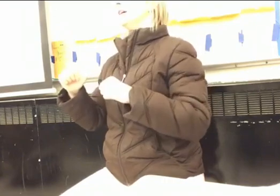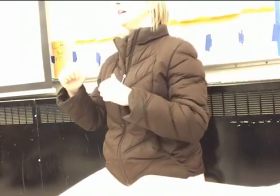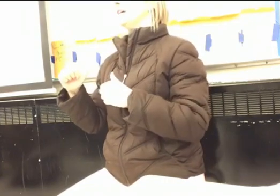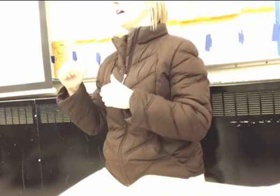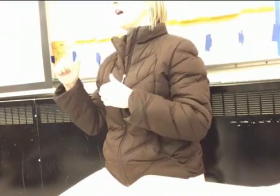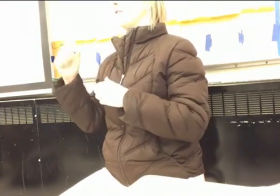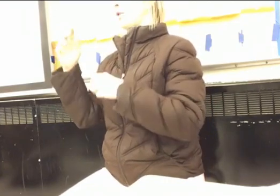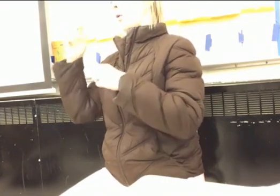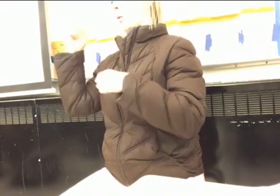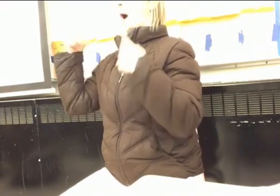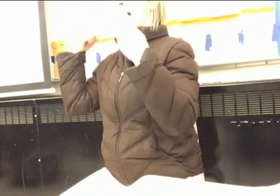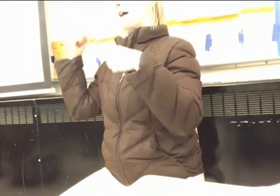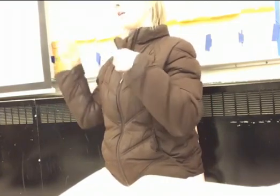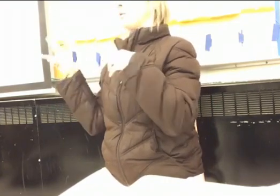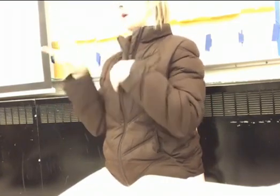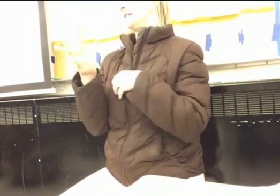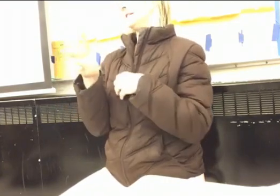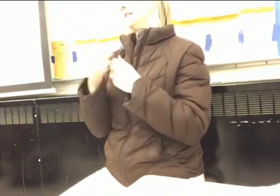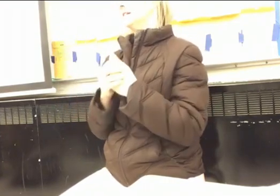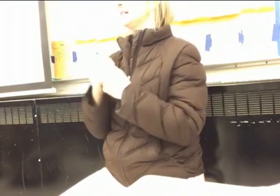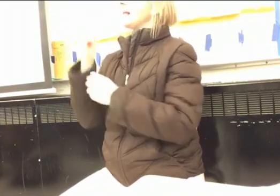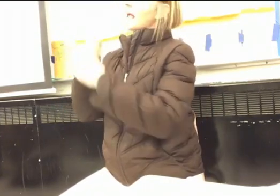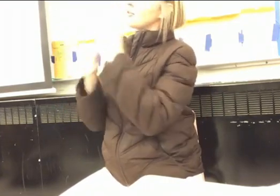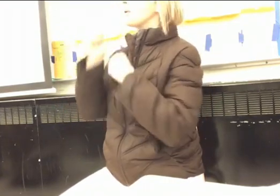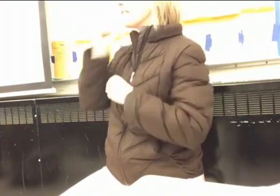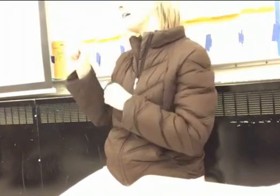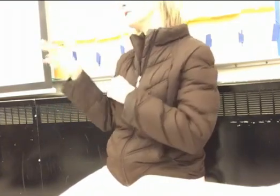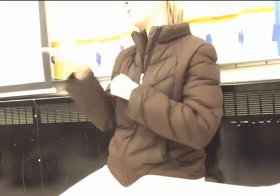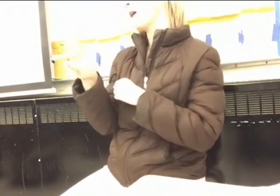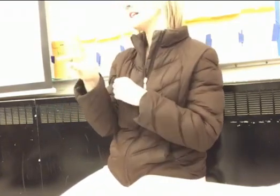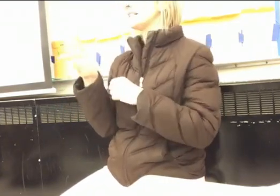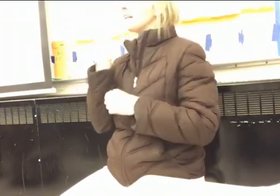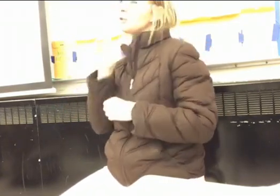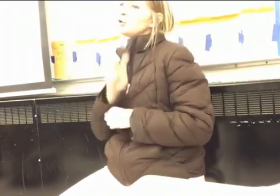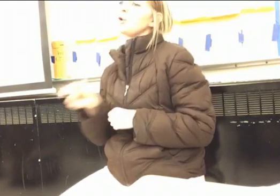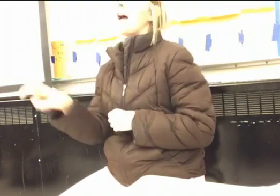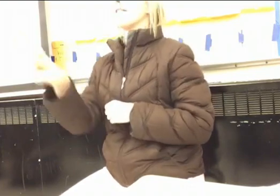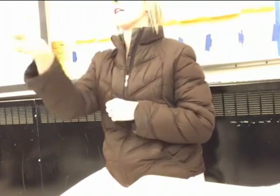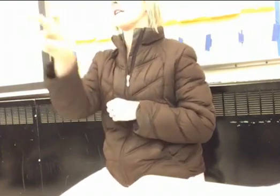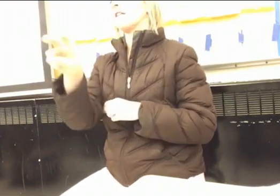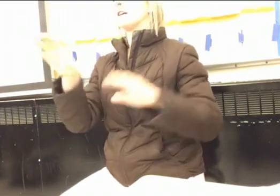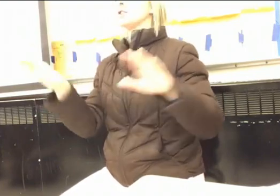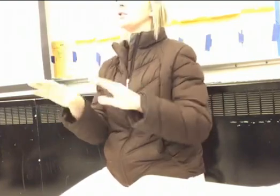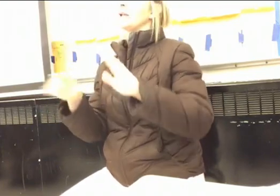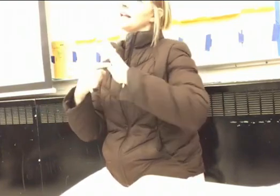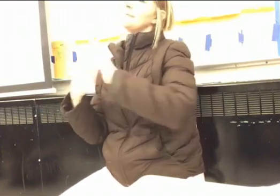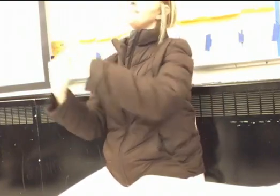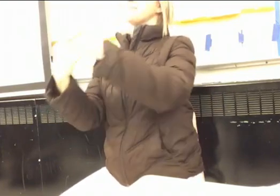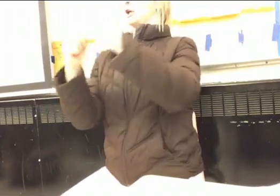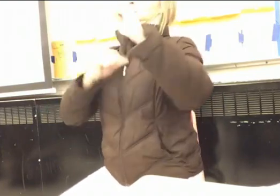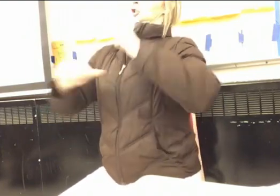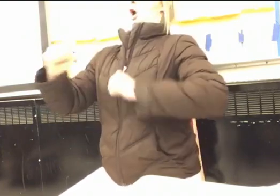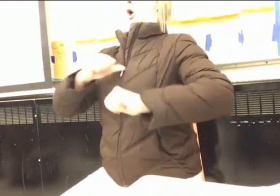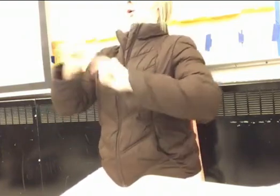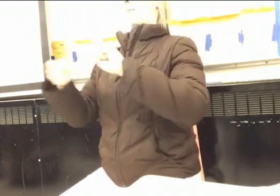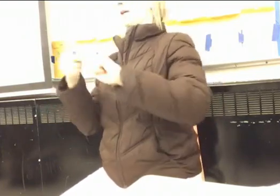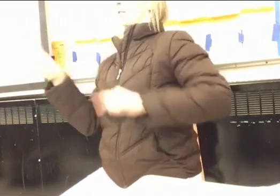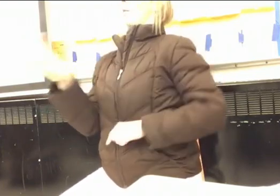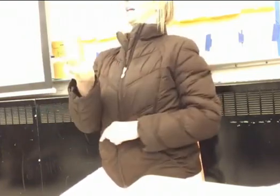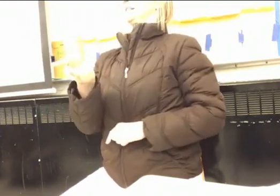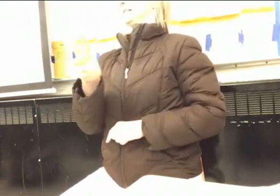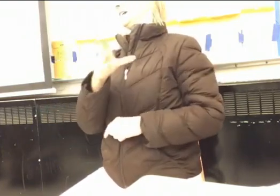the show. They would basically travel, everyone loved the Old West, they would travel around and they would do this whole show about the Wild